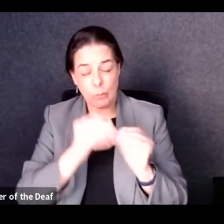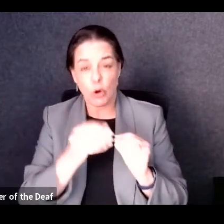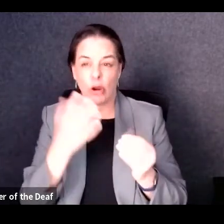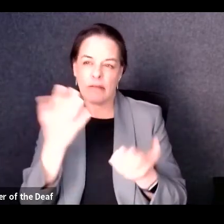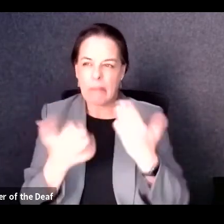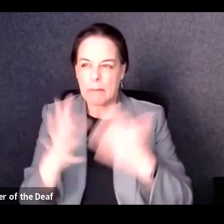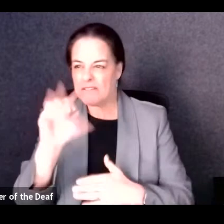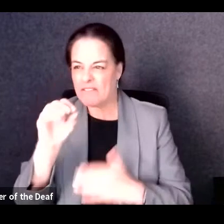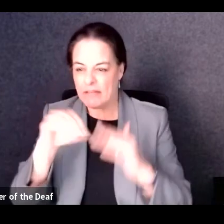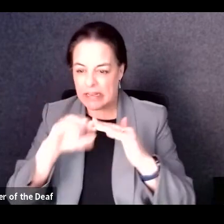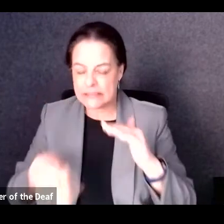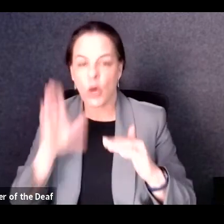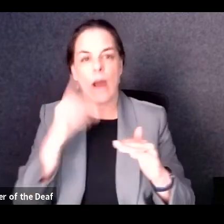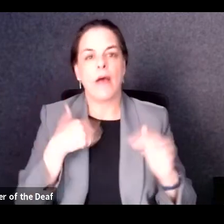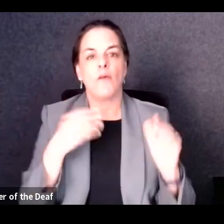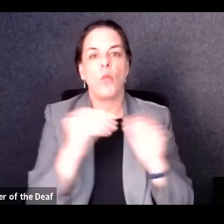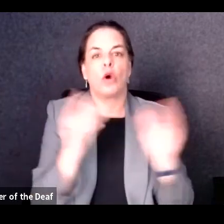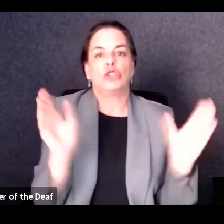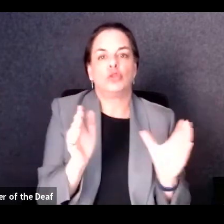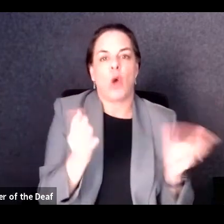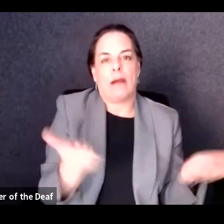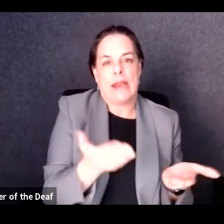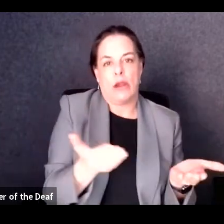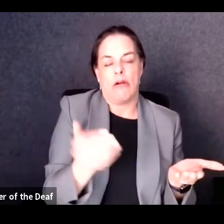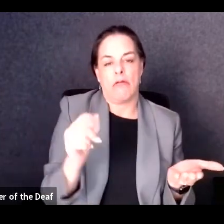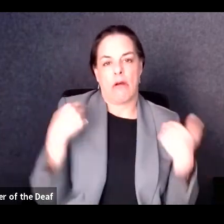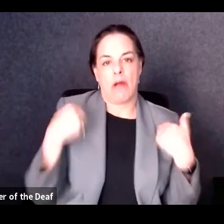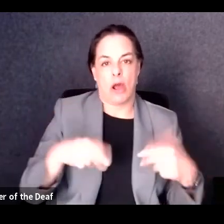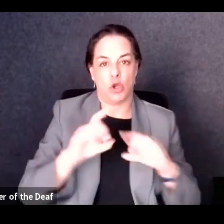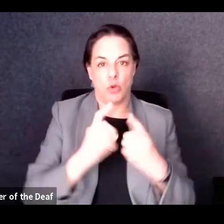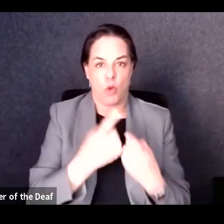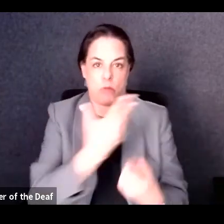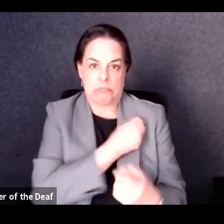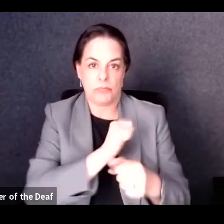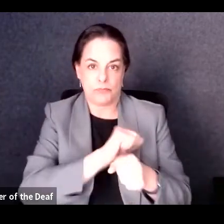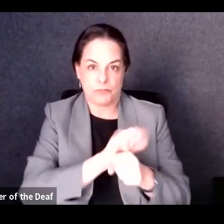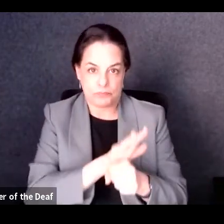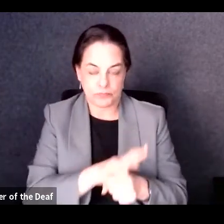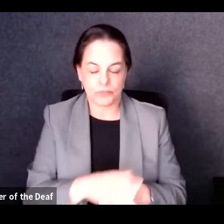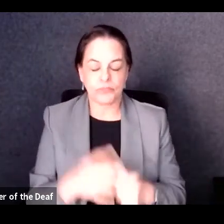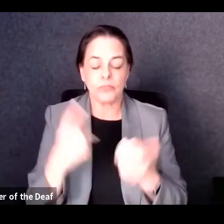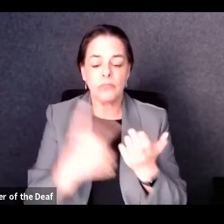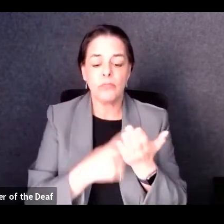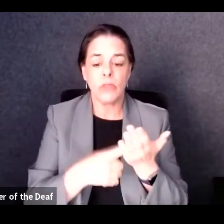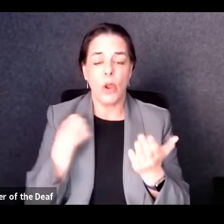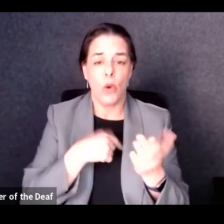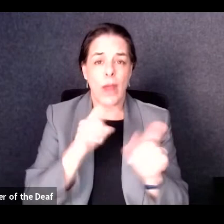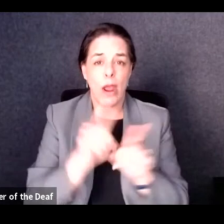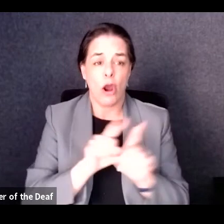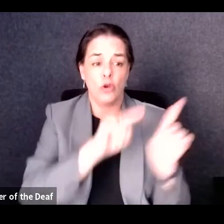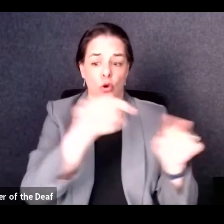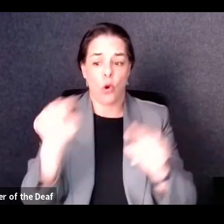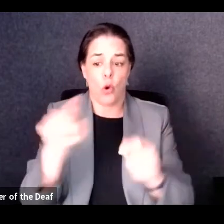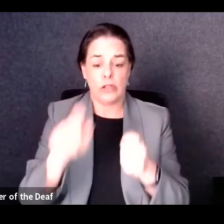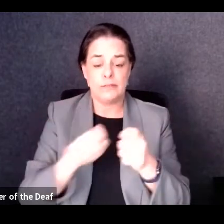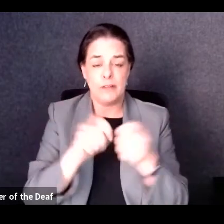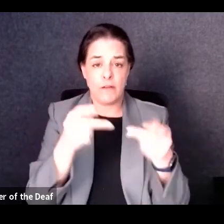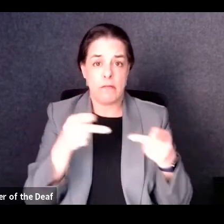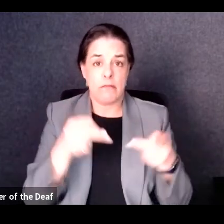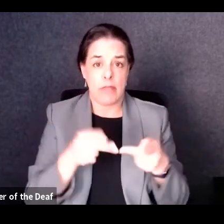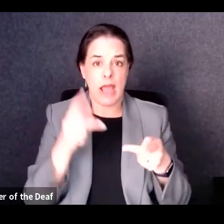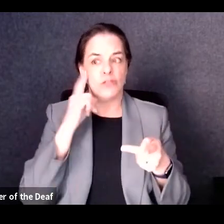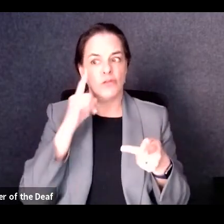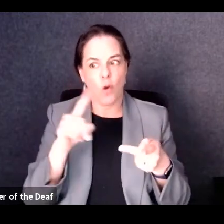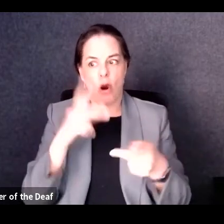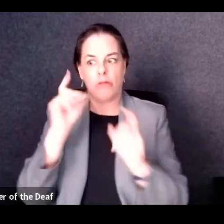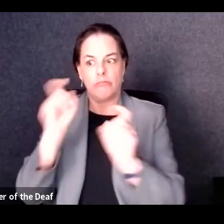opportunities right here at the health department. Additionally, we sometimes go to specific locations to provide vaccines for groups that